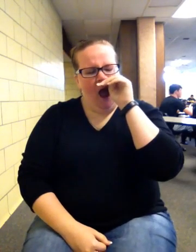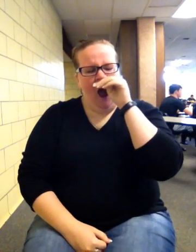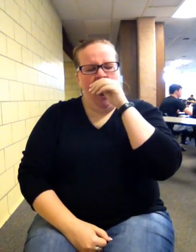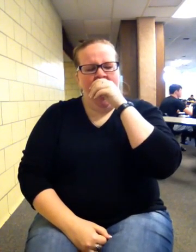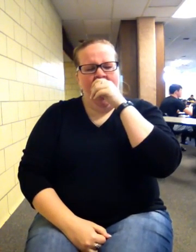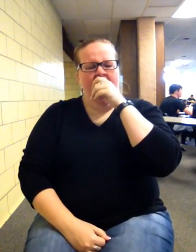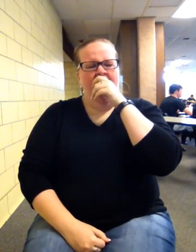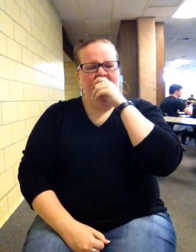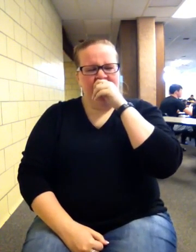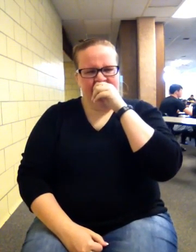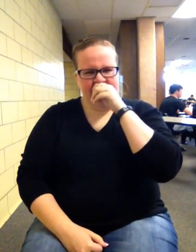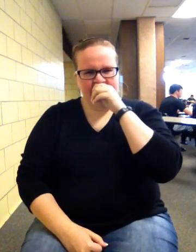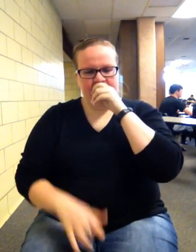12,000, enter, down arrow.